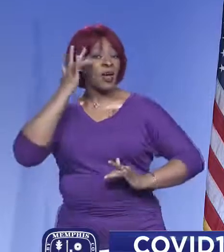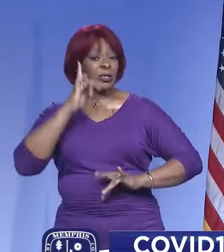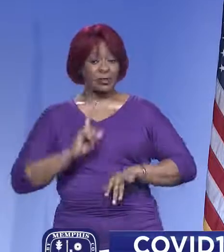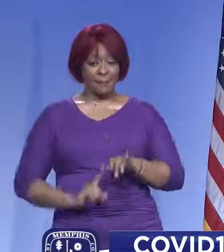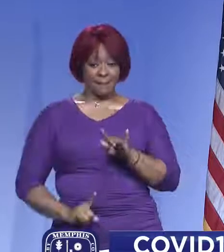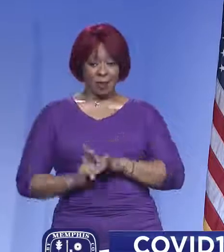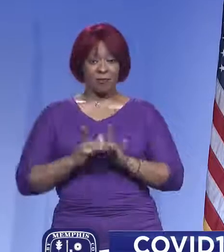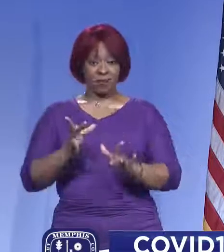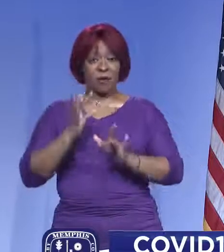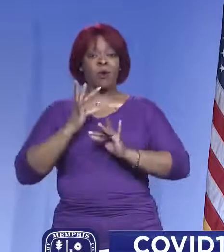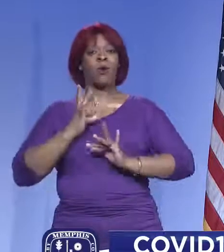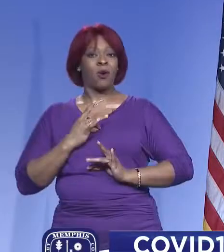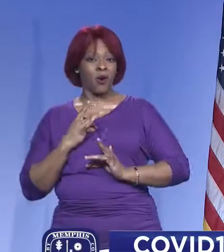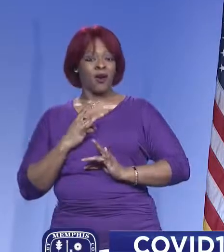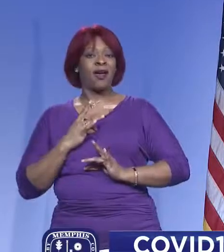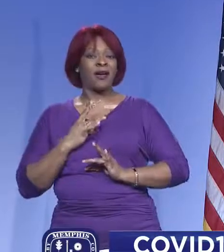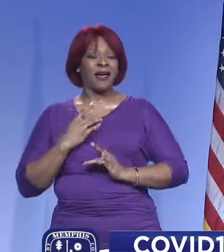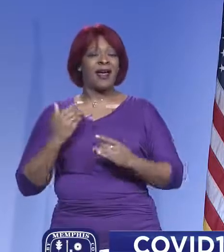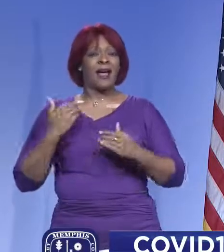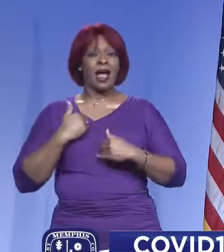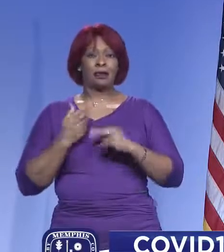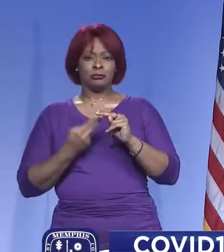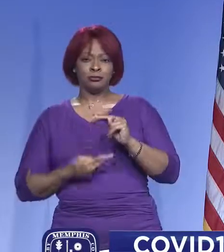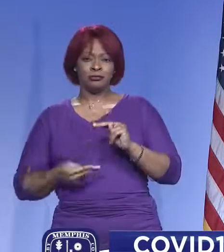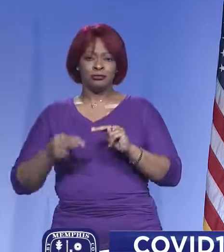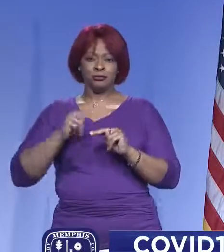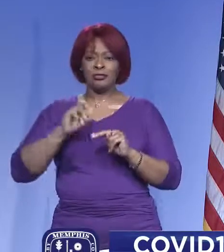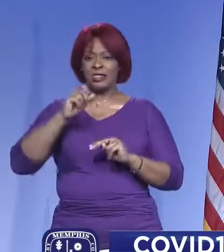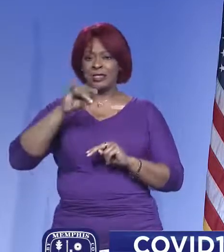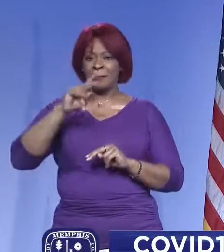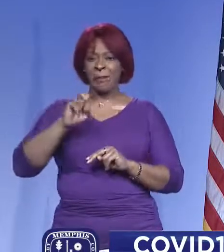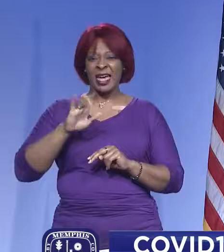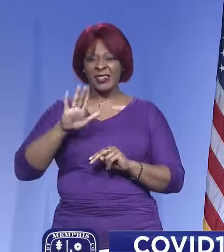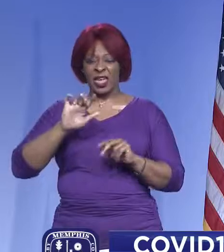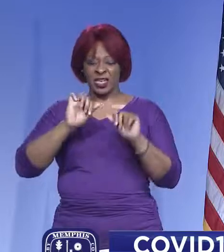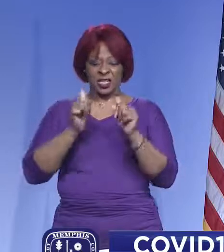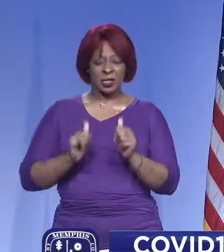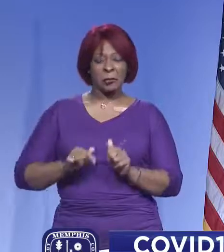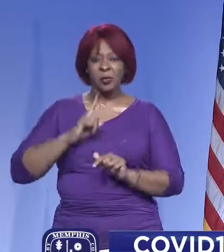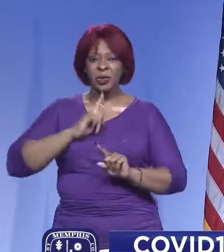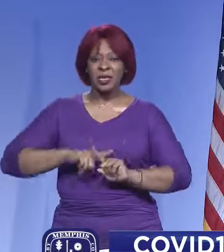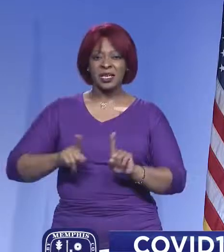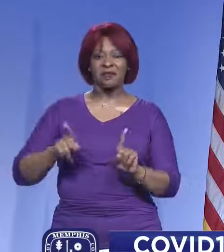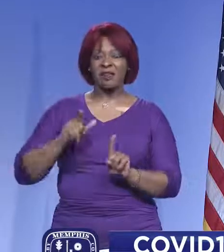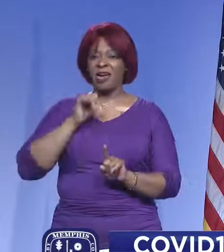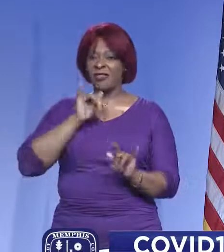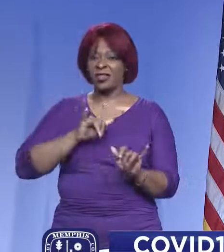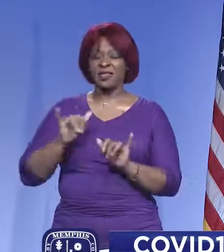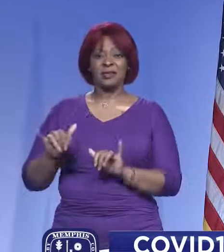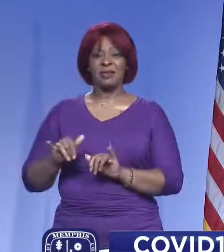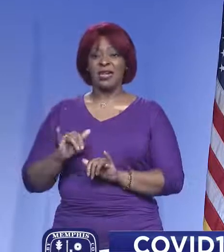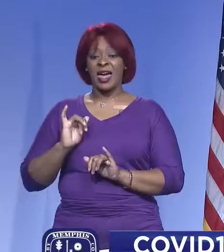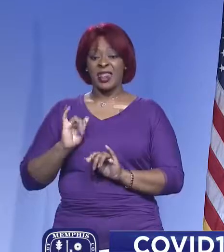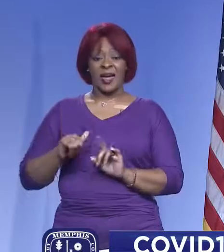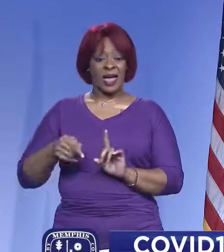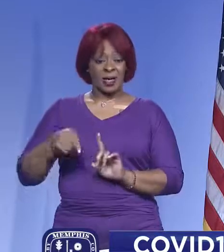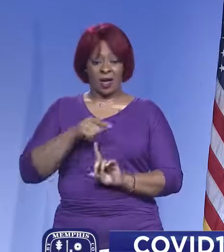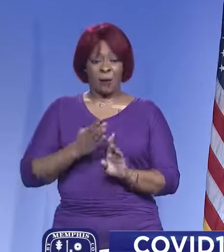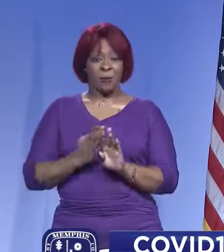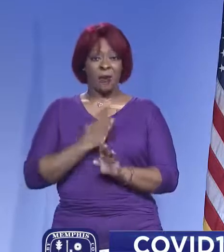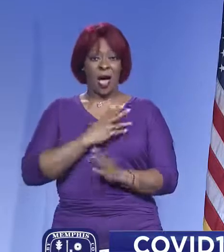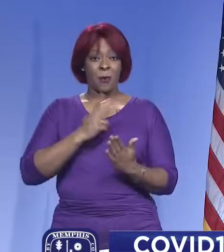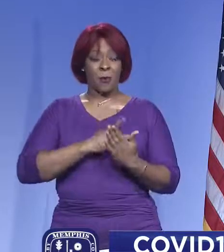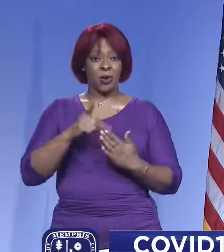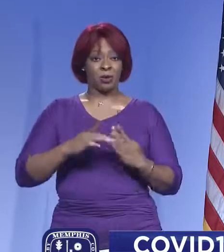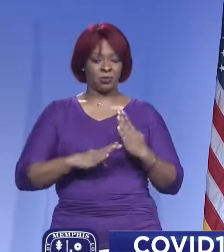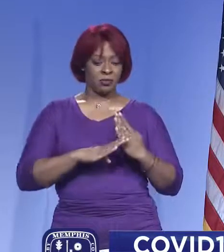along that has a spike protein shaped differently or something like that, none of that prior programmed